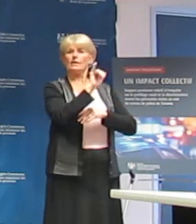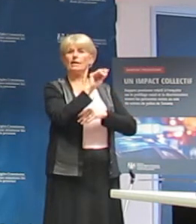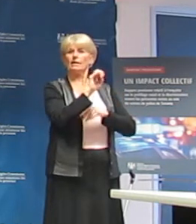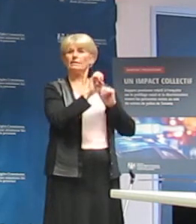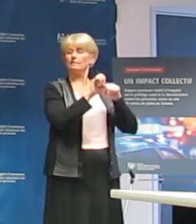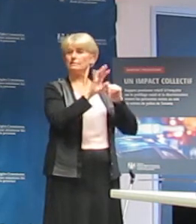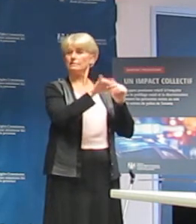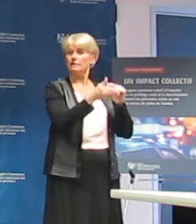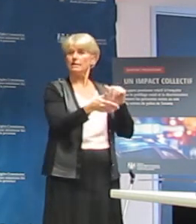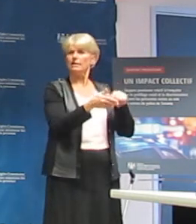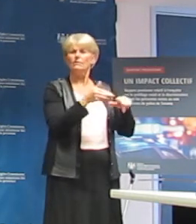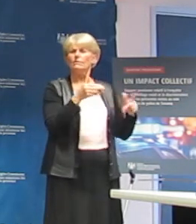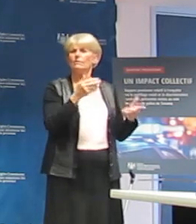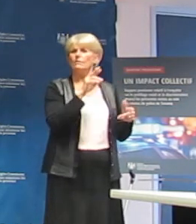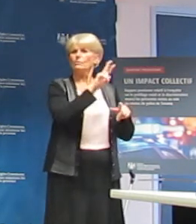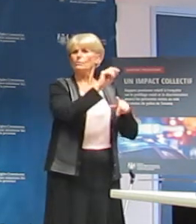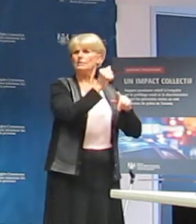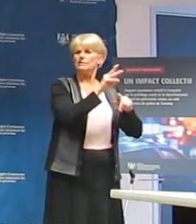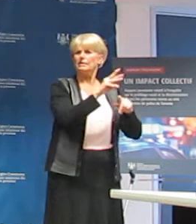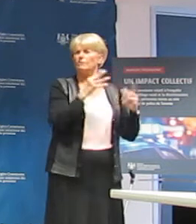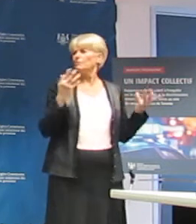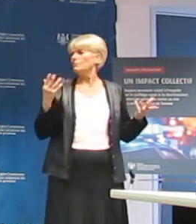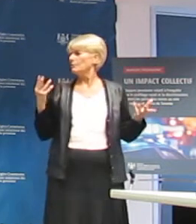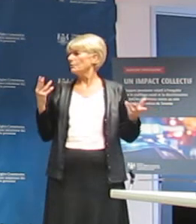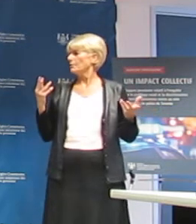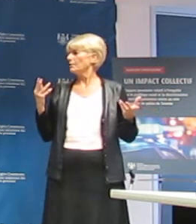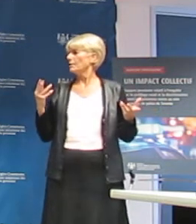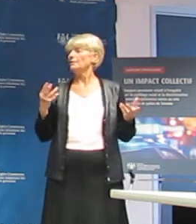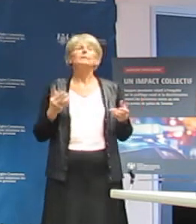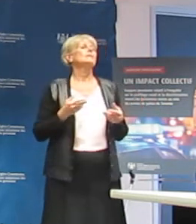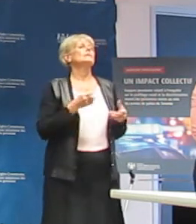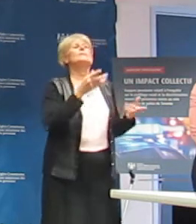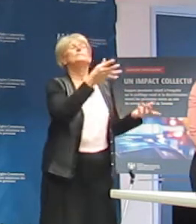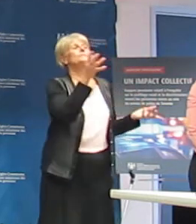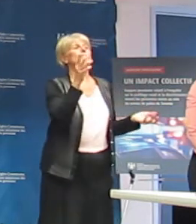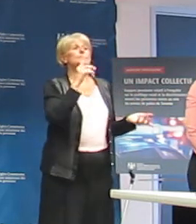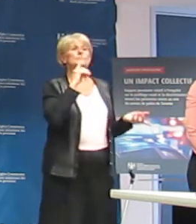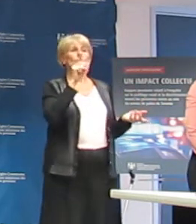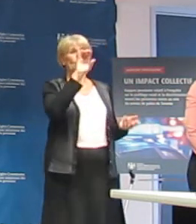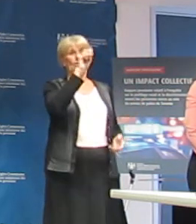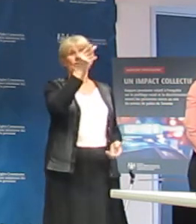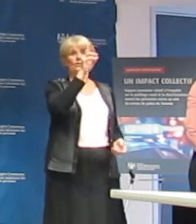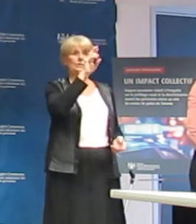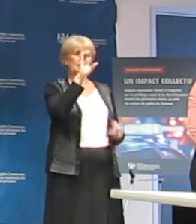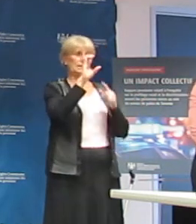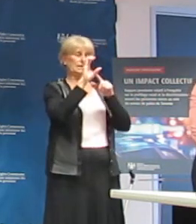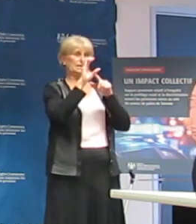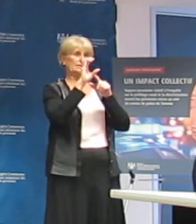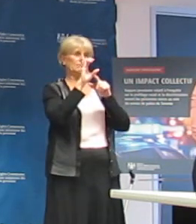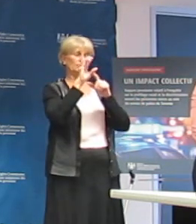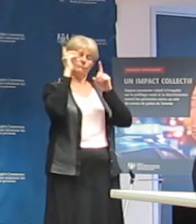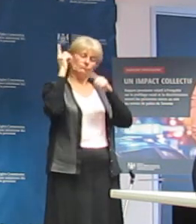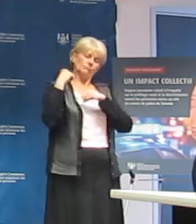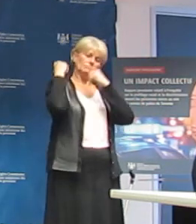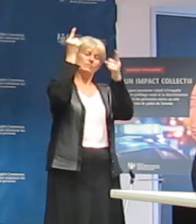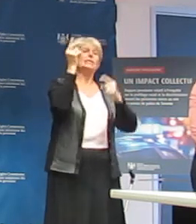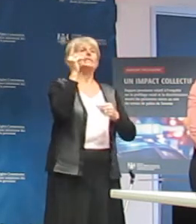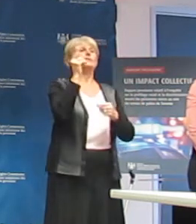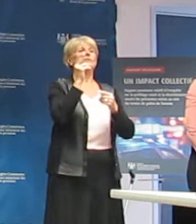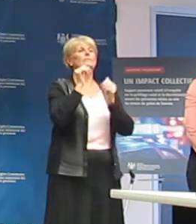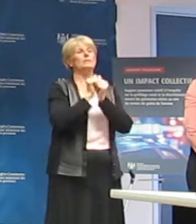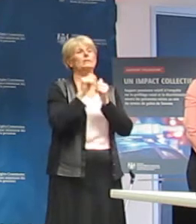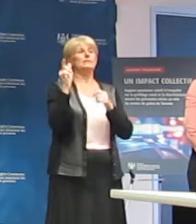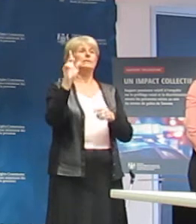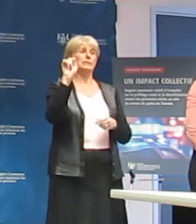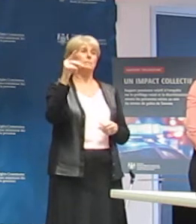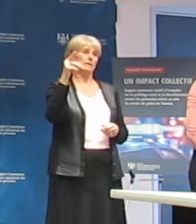December 2016, I believe? So the Ontario Human Rights Commission has a very long history with the Toronto